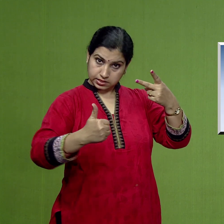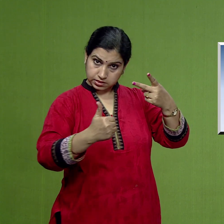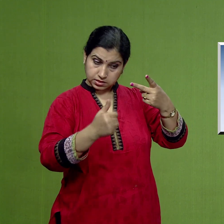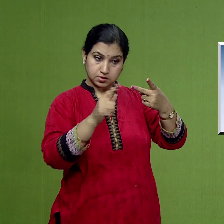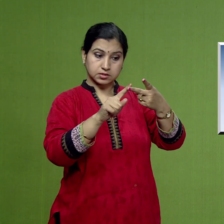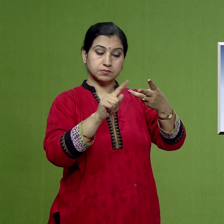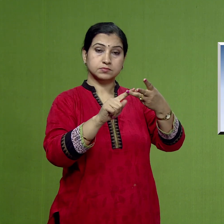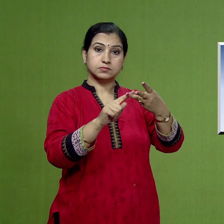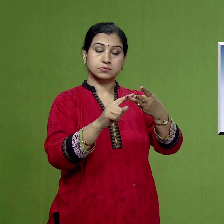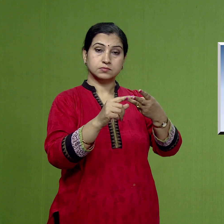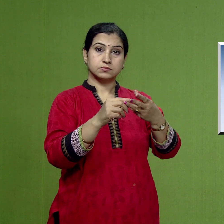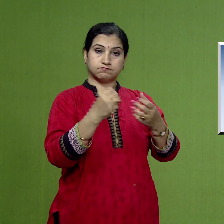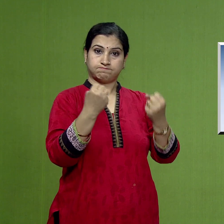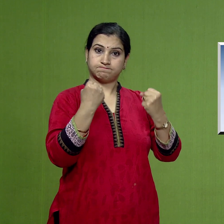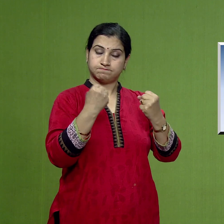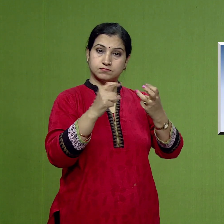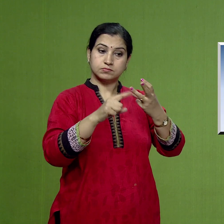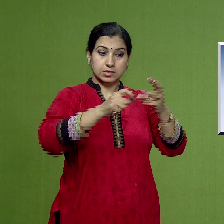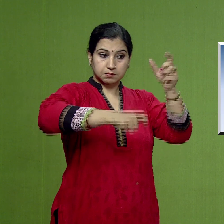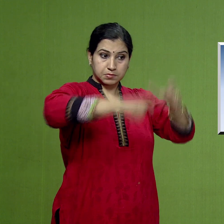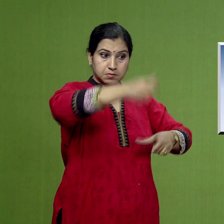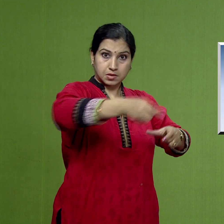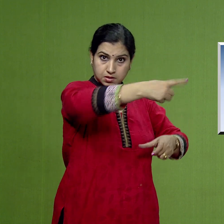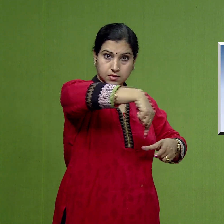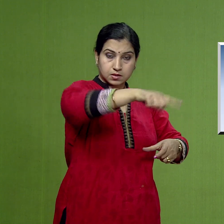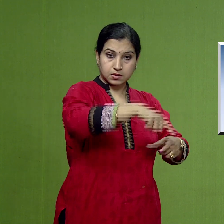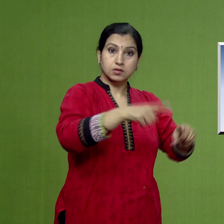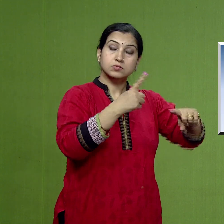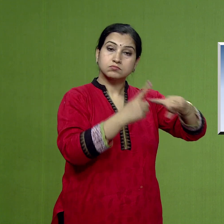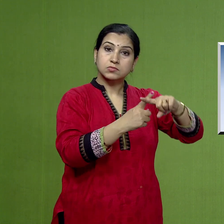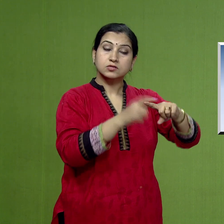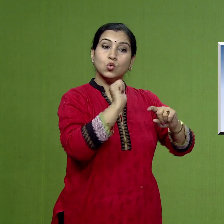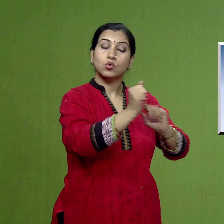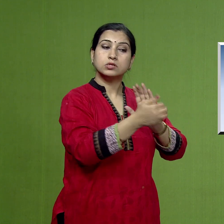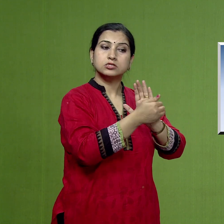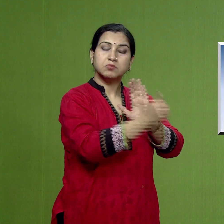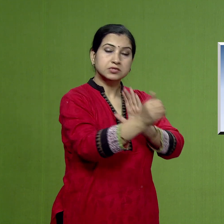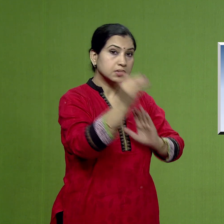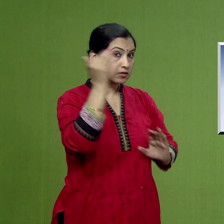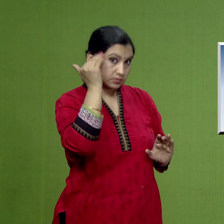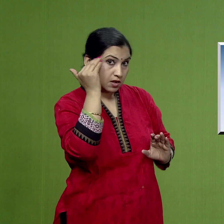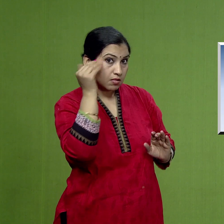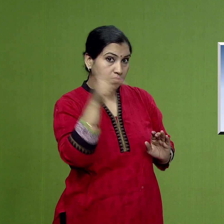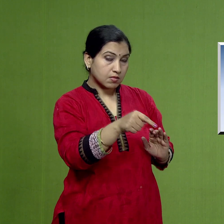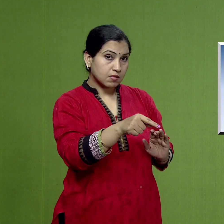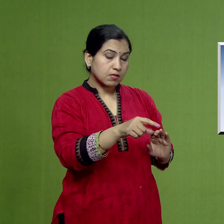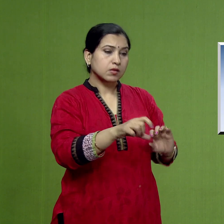nutritional status of the people and their specialized skill determine the quality